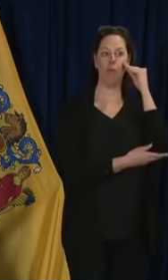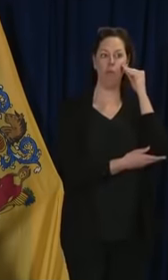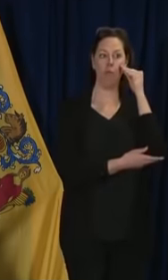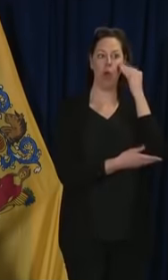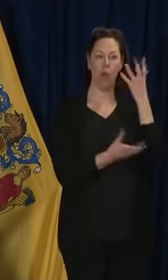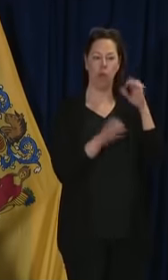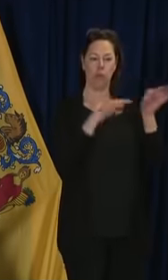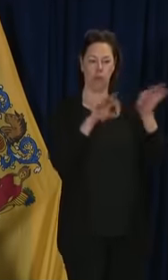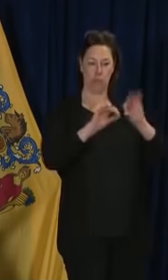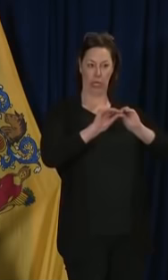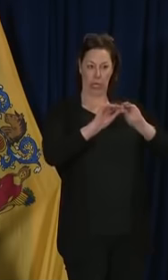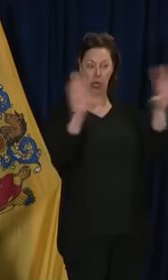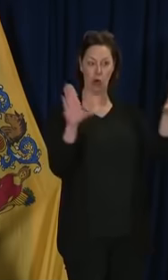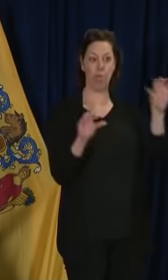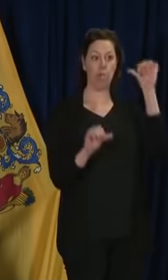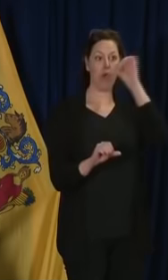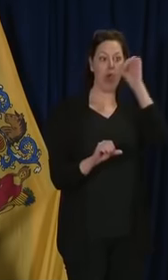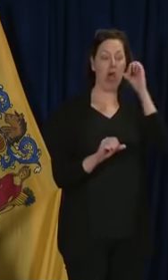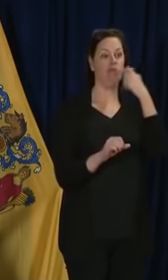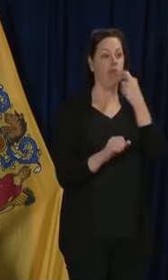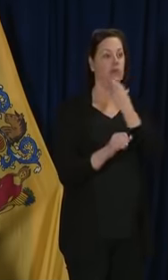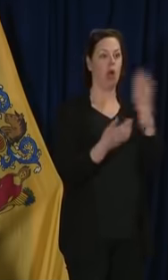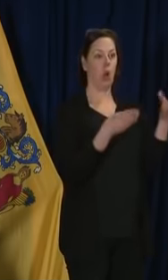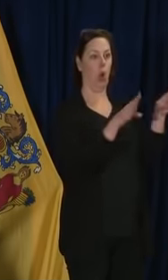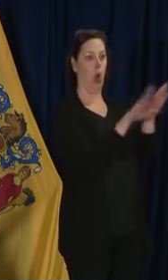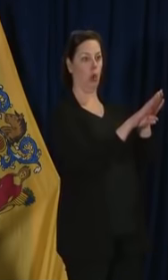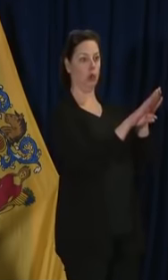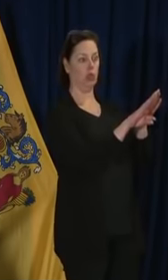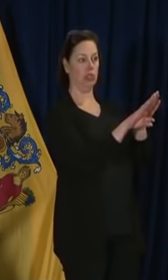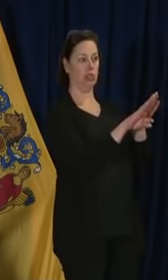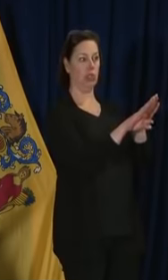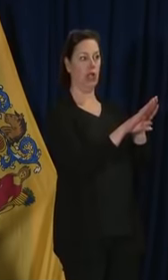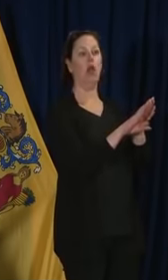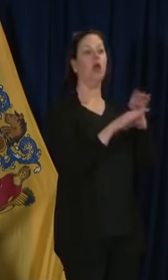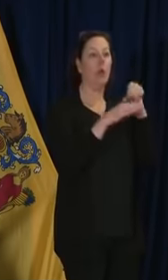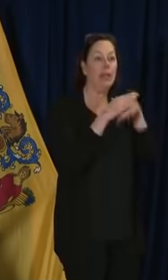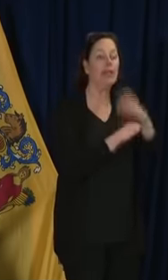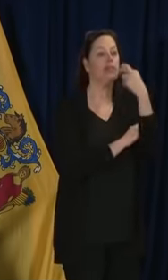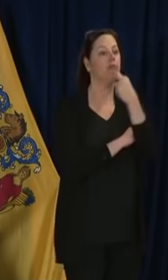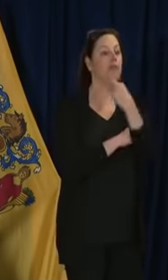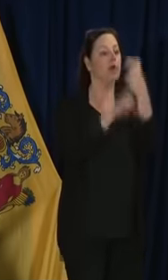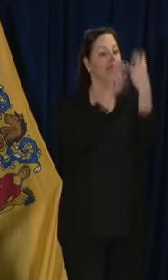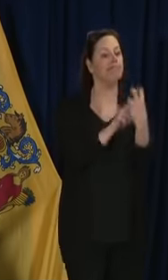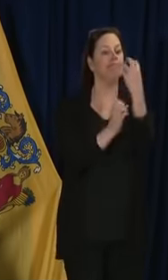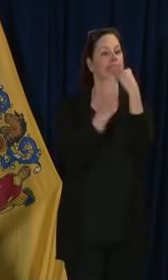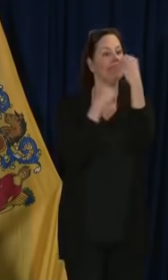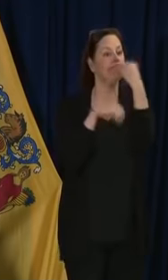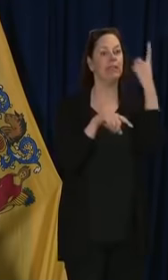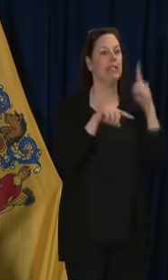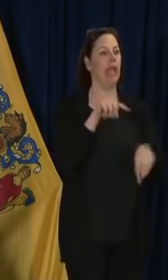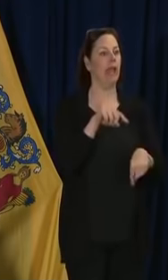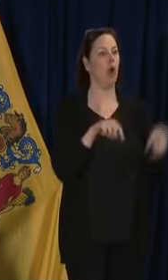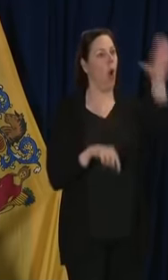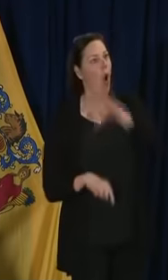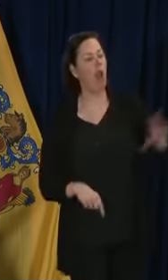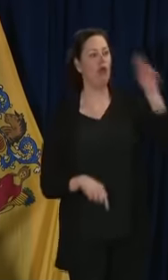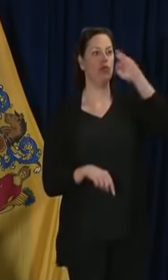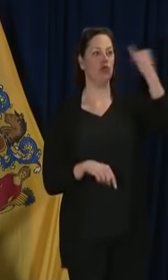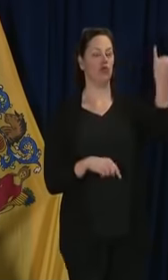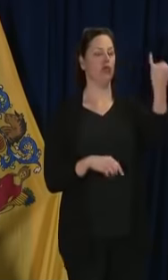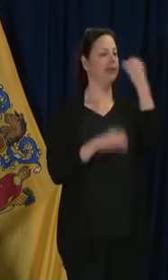there's no confusion, all bars and restaurants are closed for eat-in services in the entirety of New Jersey effective 8